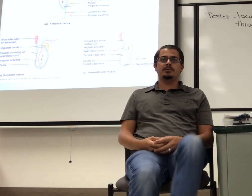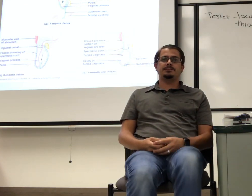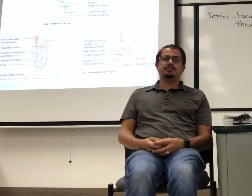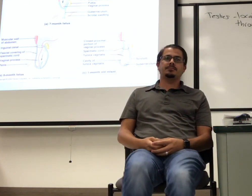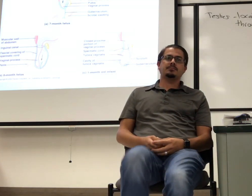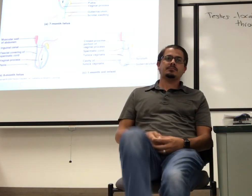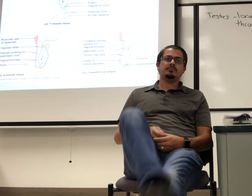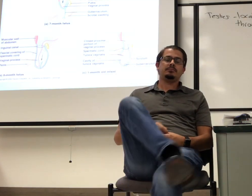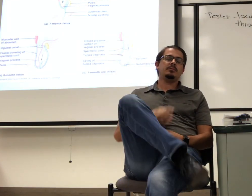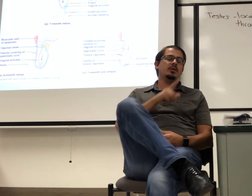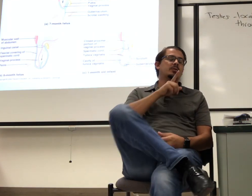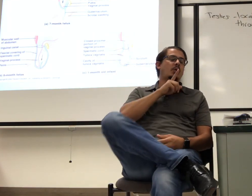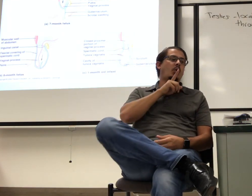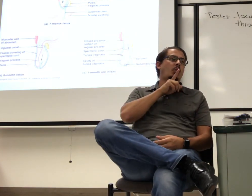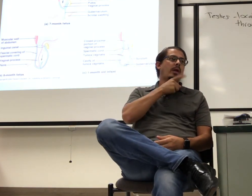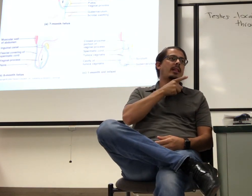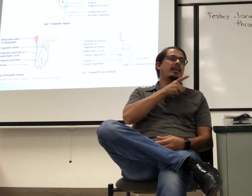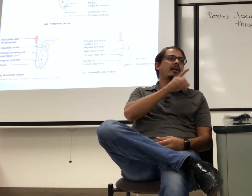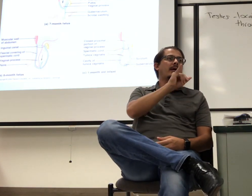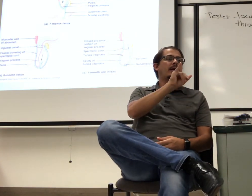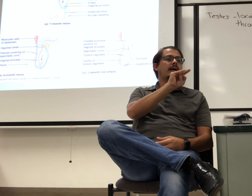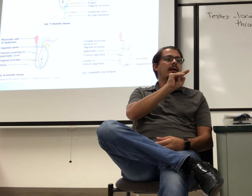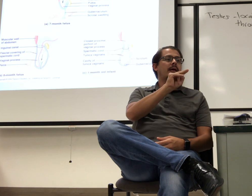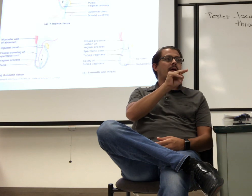So it's really the inguinal canal,